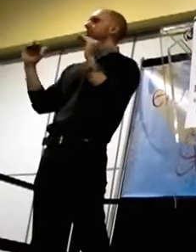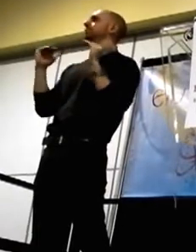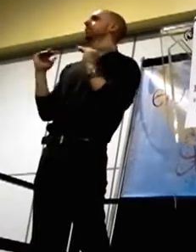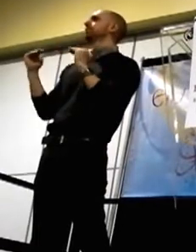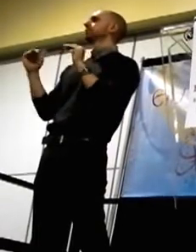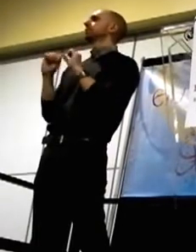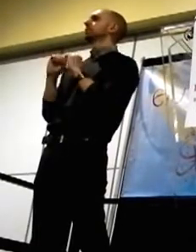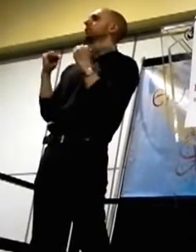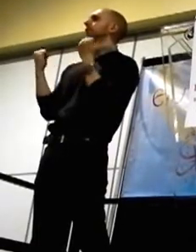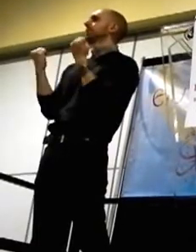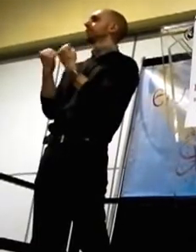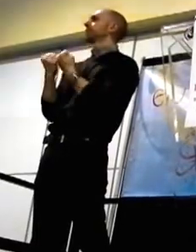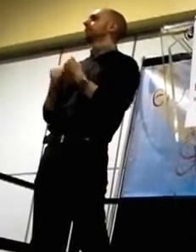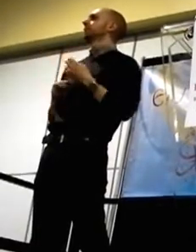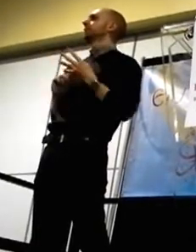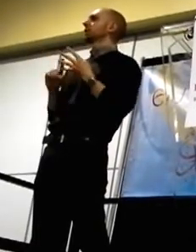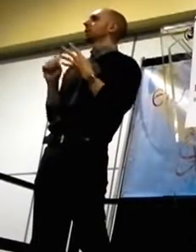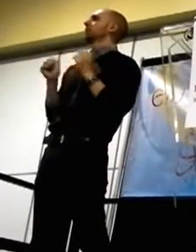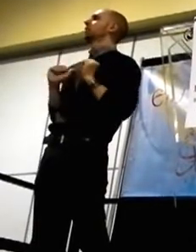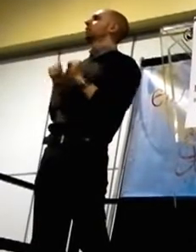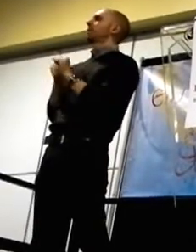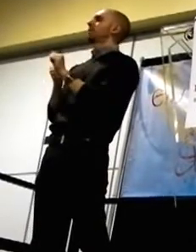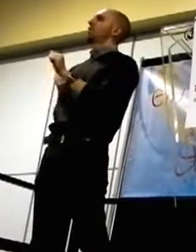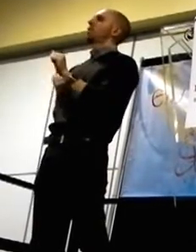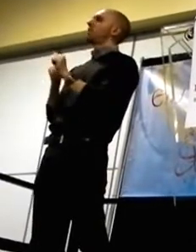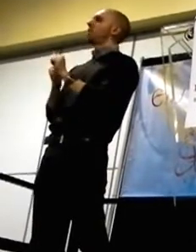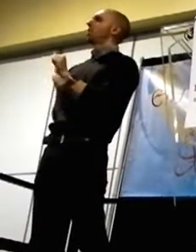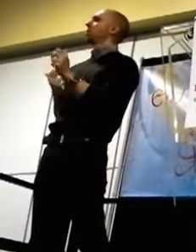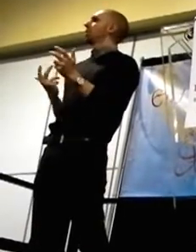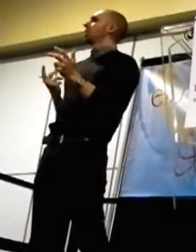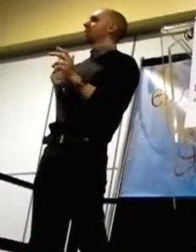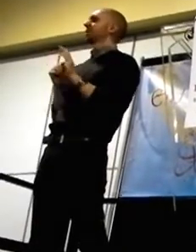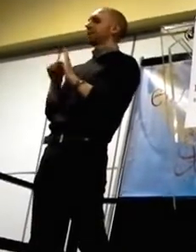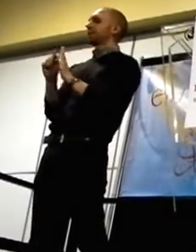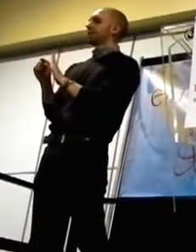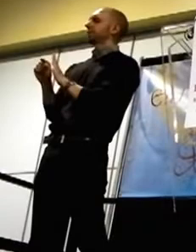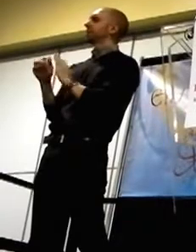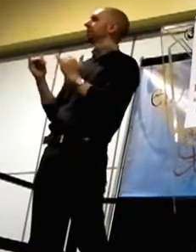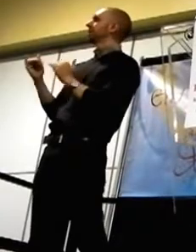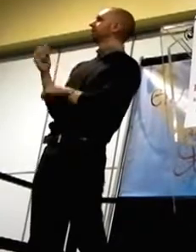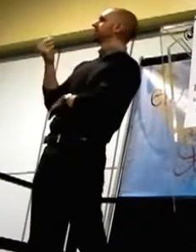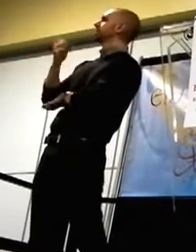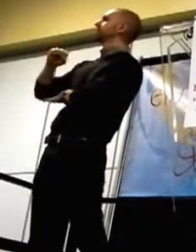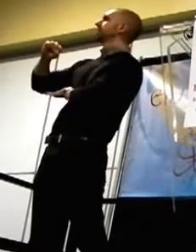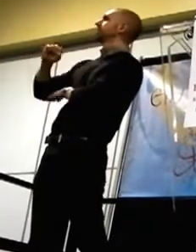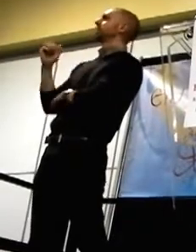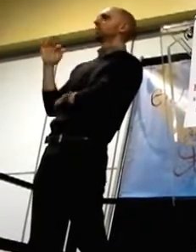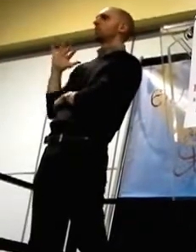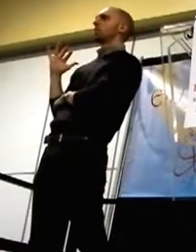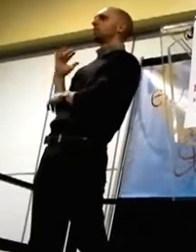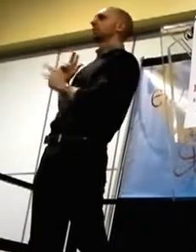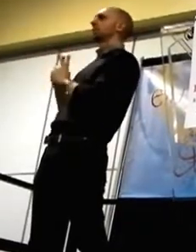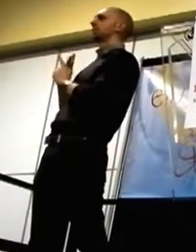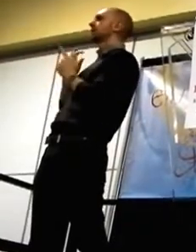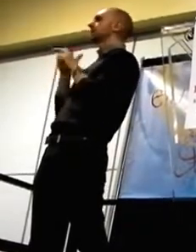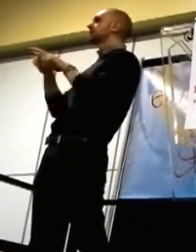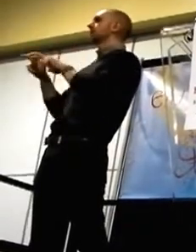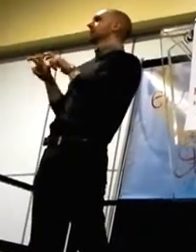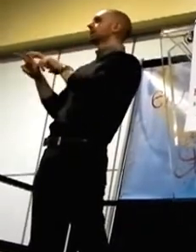and prevent a lot of bloodshed that may have existed throughout history because of the greed. The